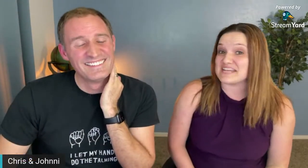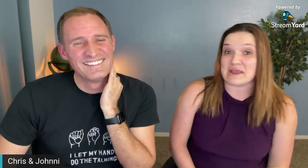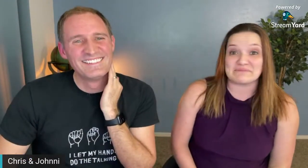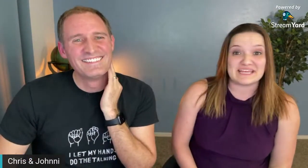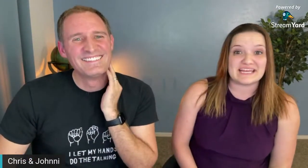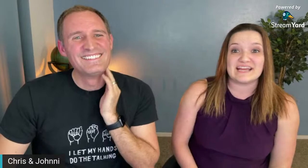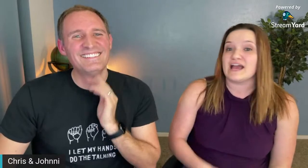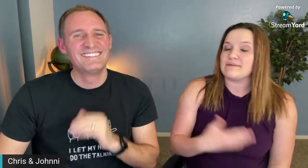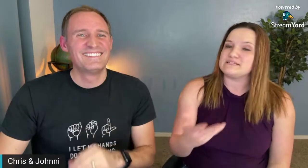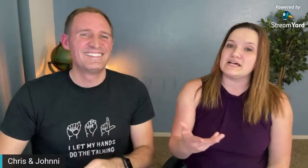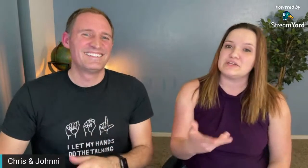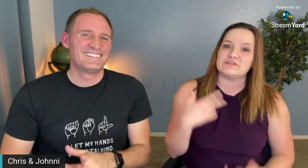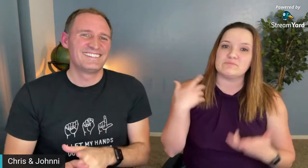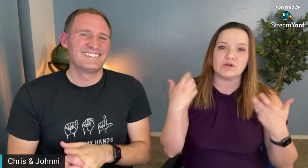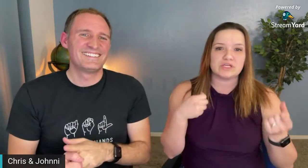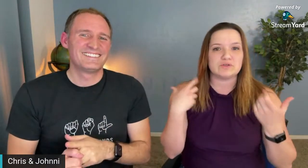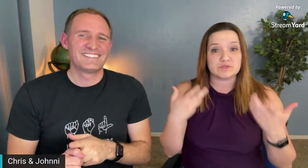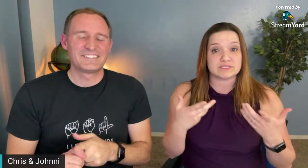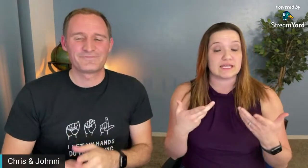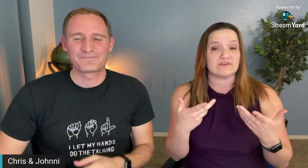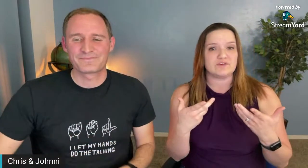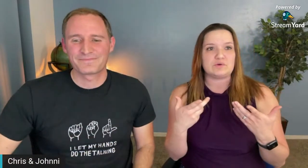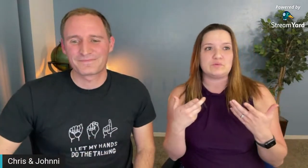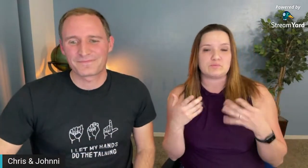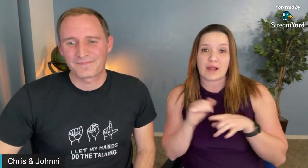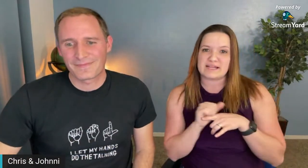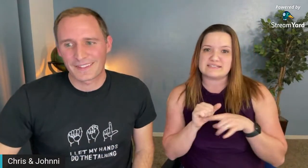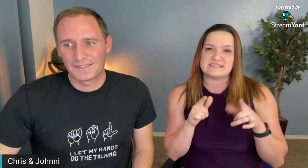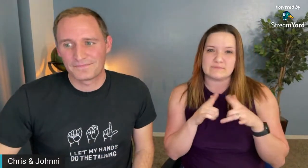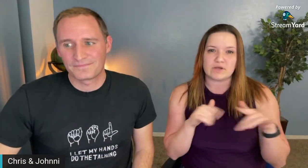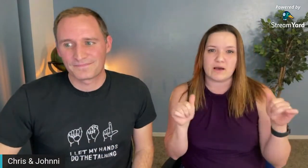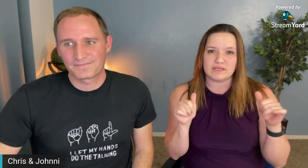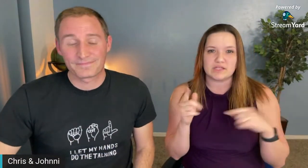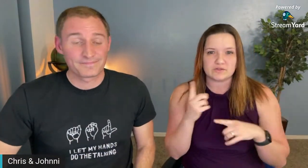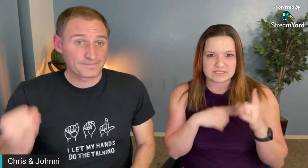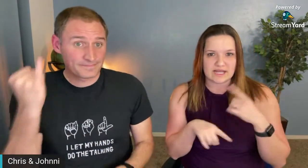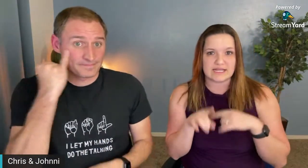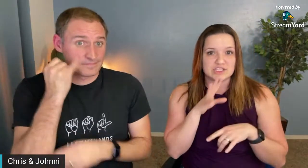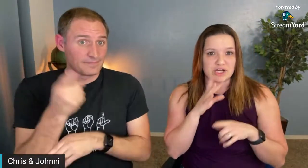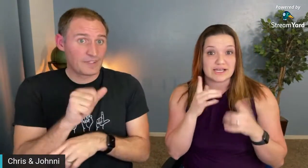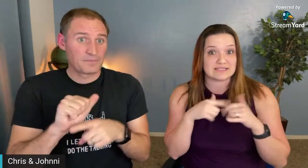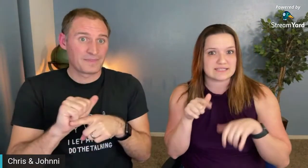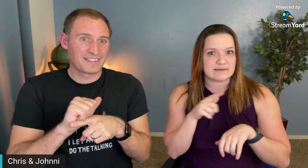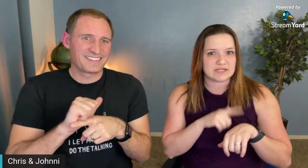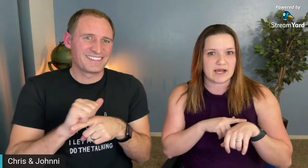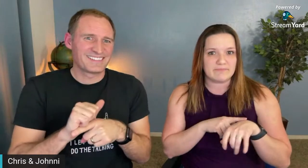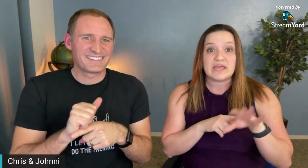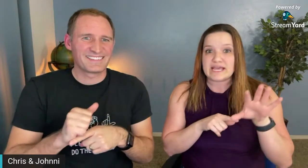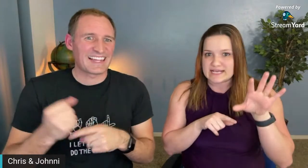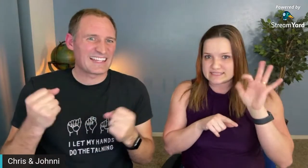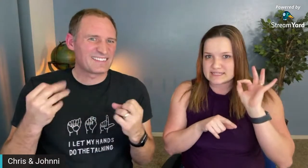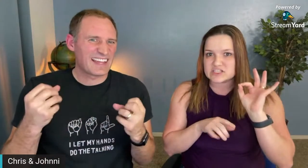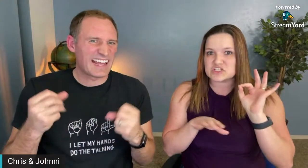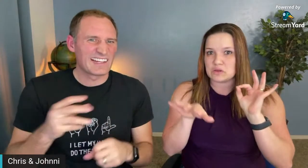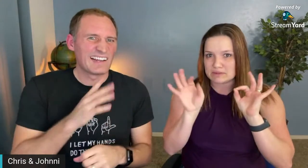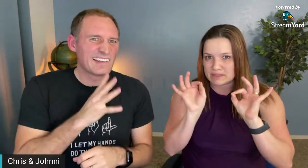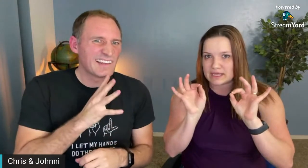Same thing. I'm telling you, the more you use it, like if you practice sim-comming, signing and talking at the same time, he's going to slowly pick